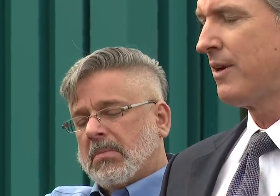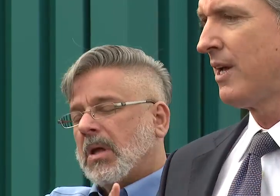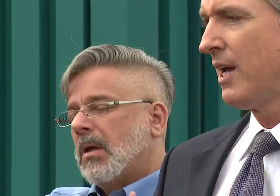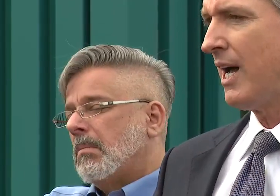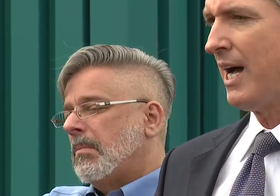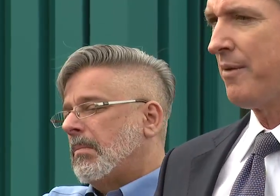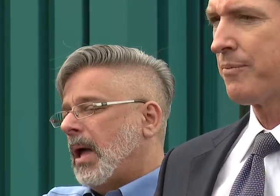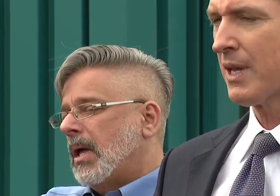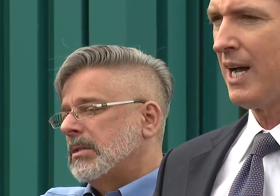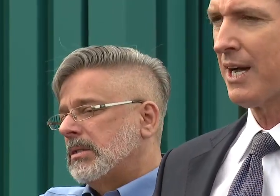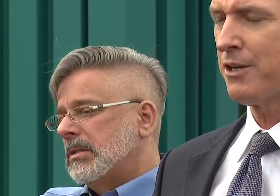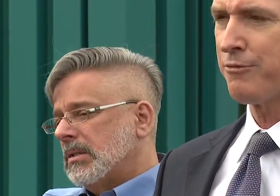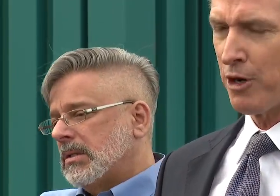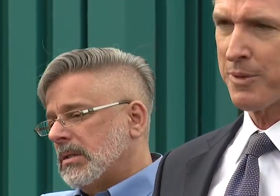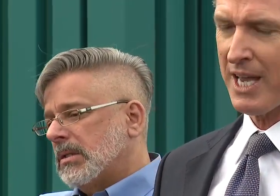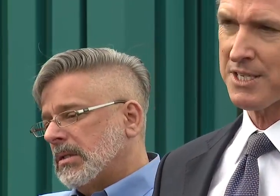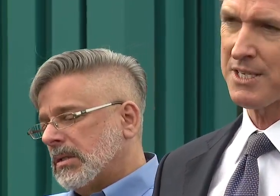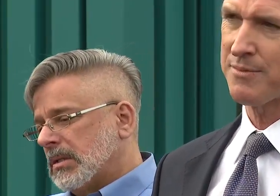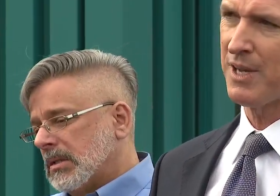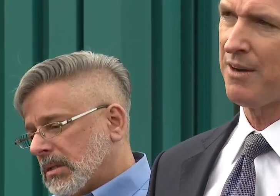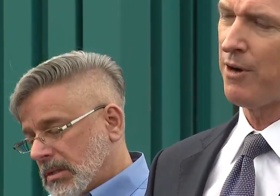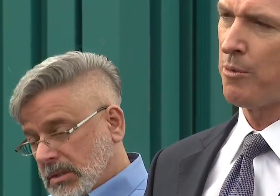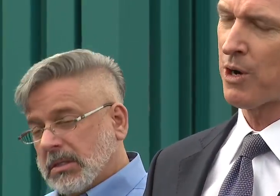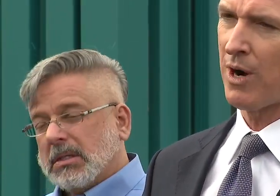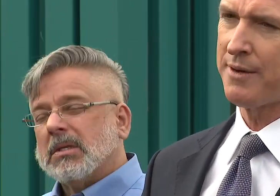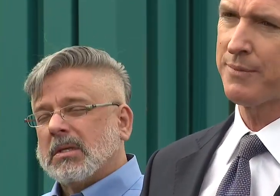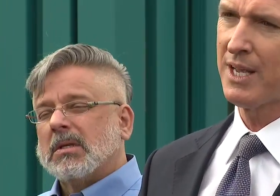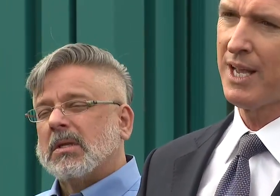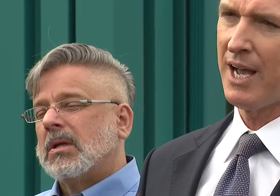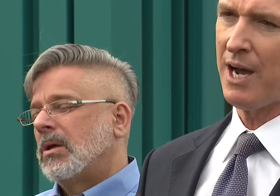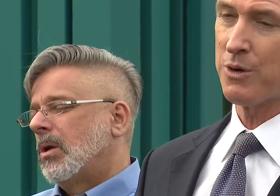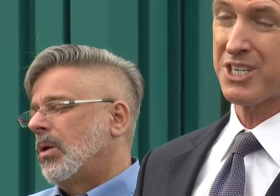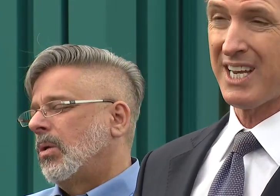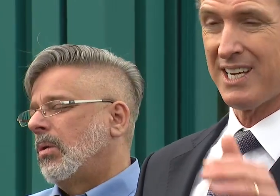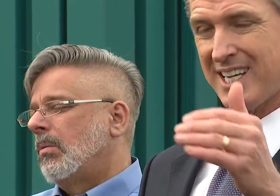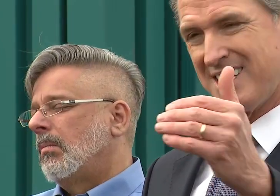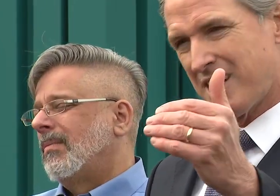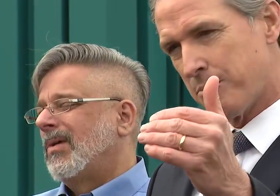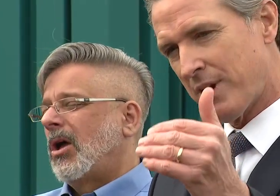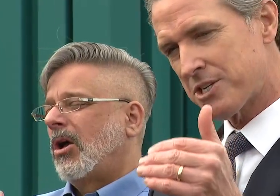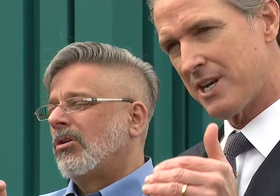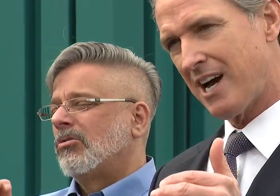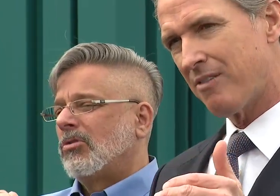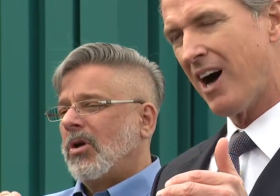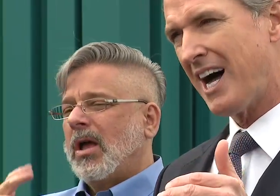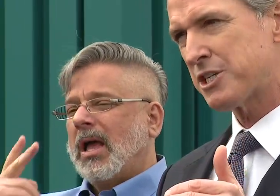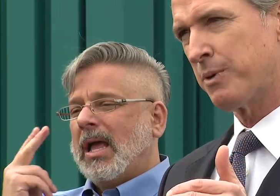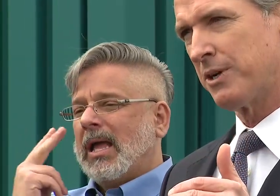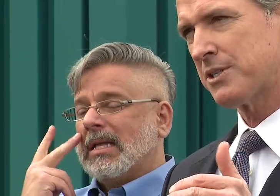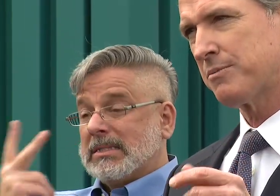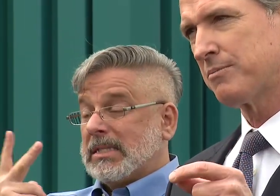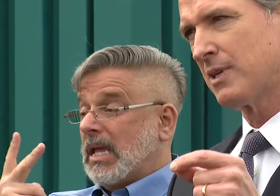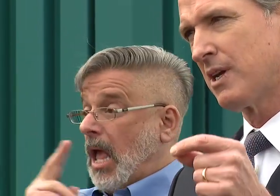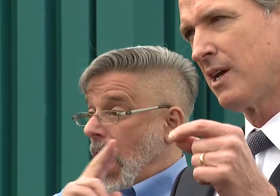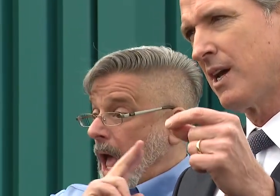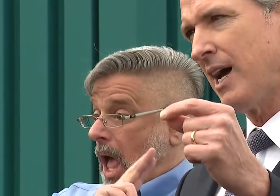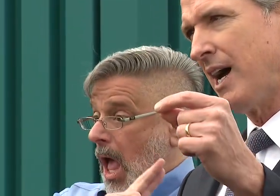of confirmed cases of Omicron. We're seeing a decompression now of our